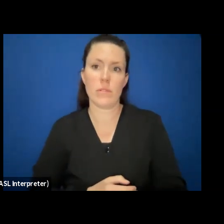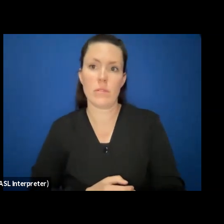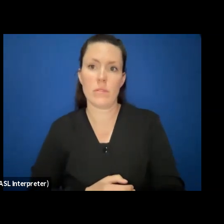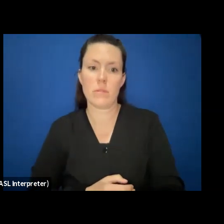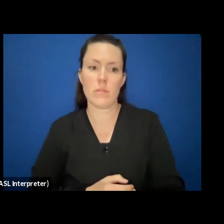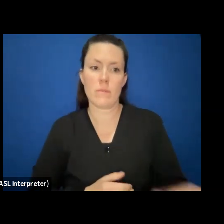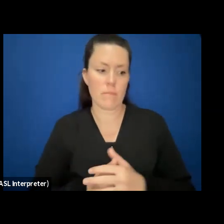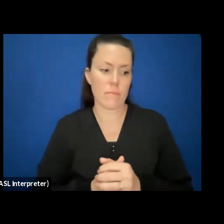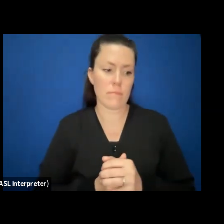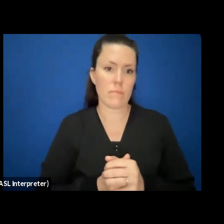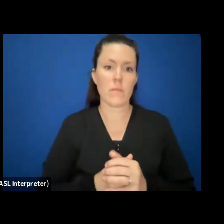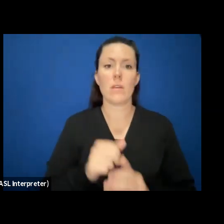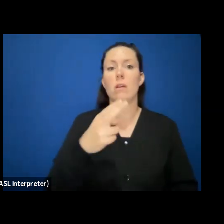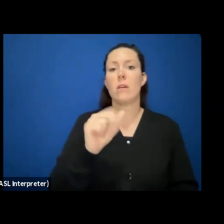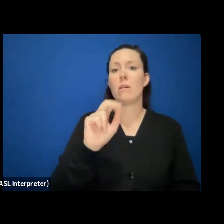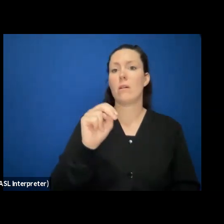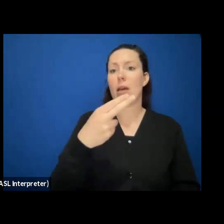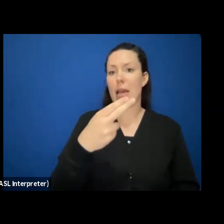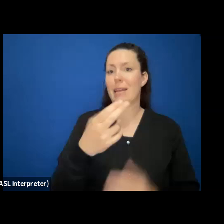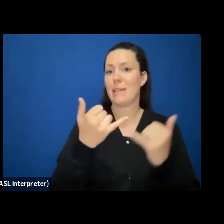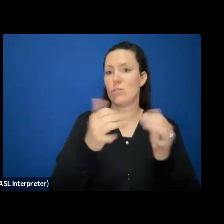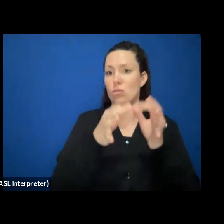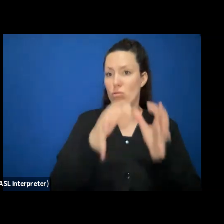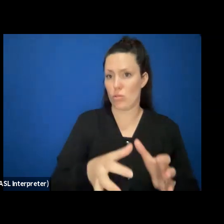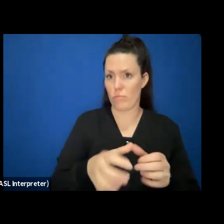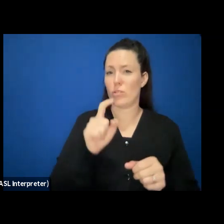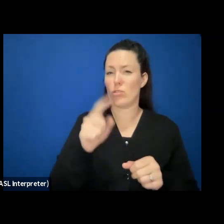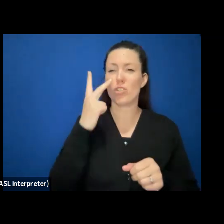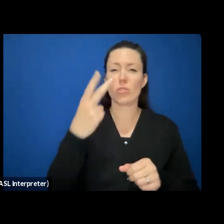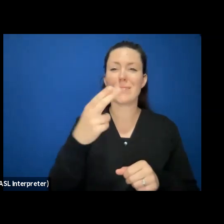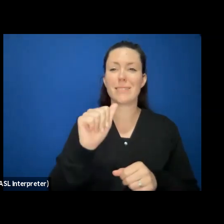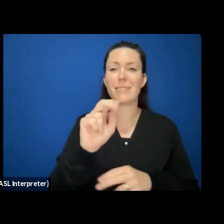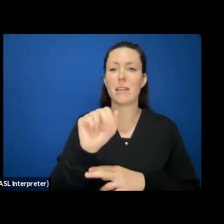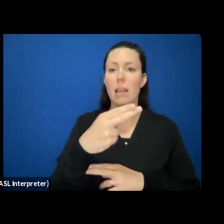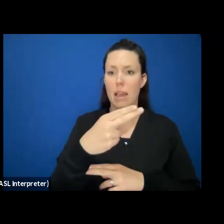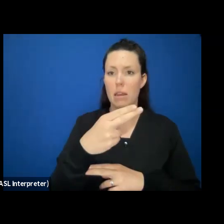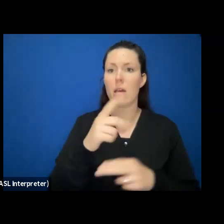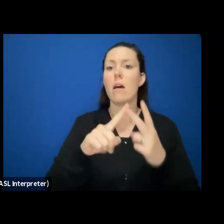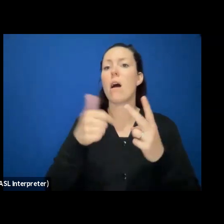Hannah and Whitney are interpreters today. Hannah is the current interpreter, so that's who you should see.